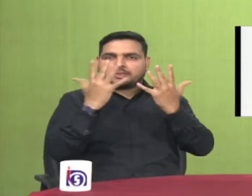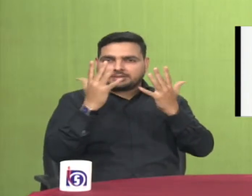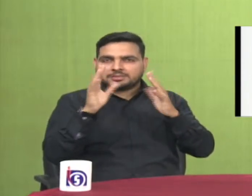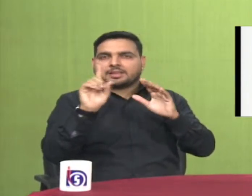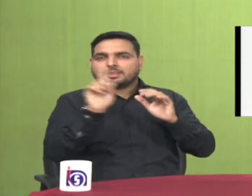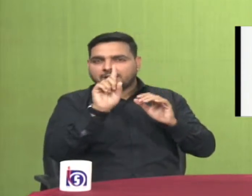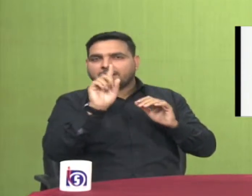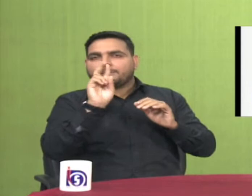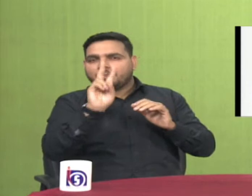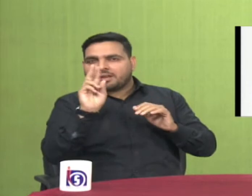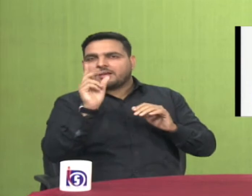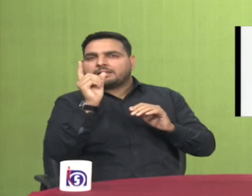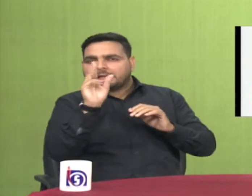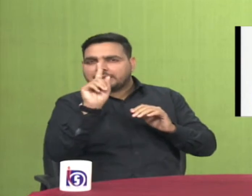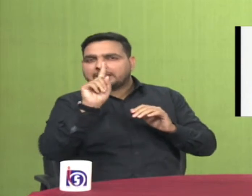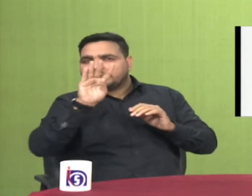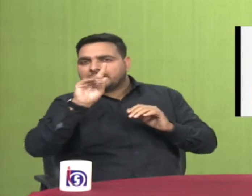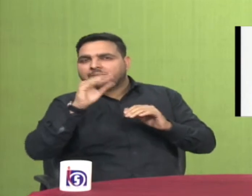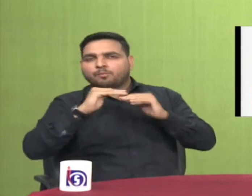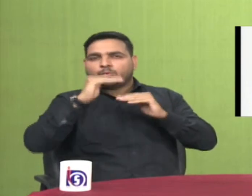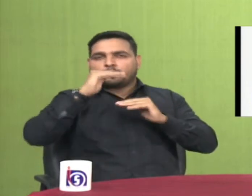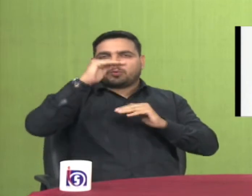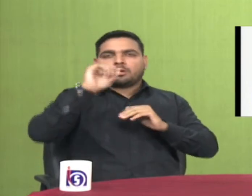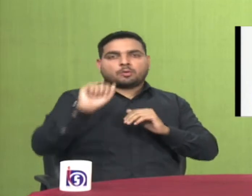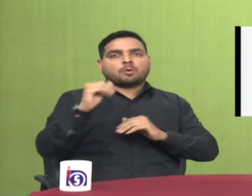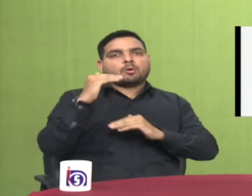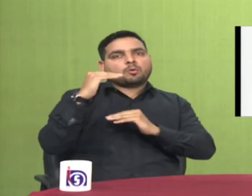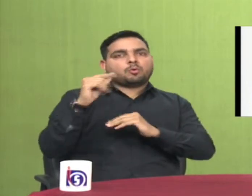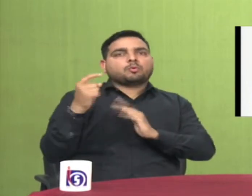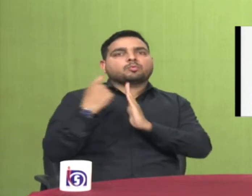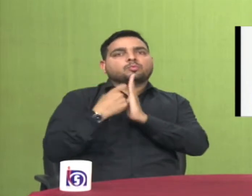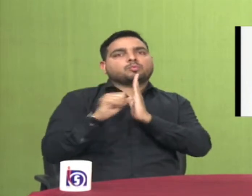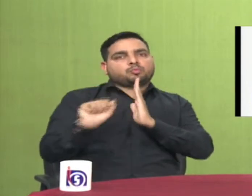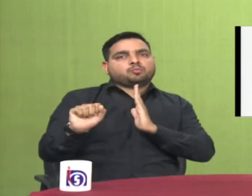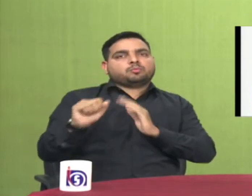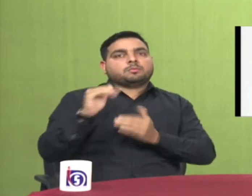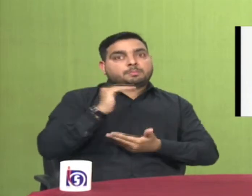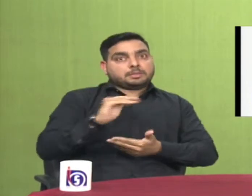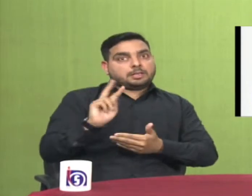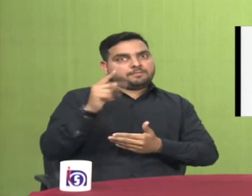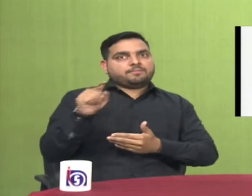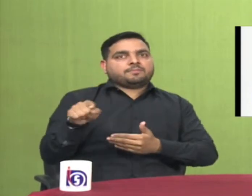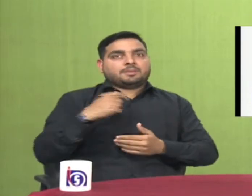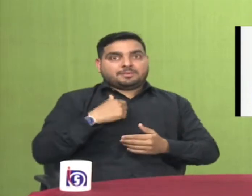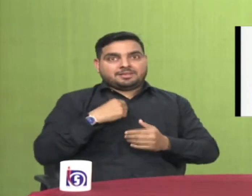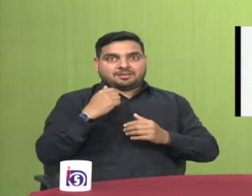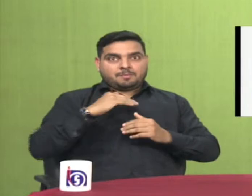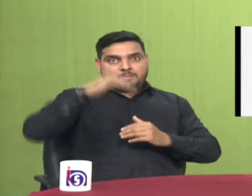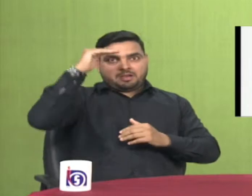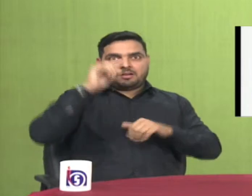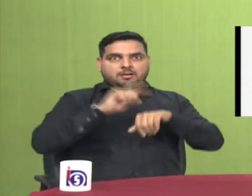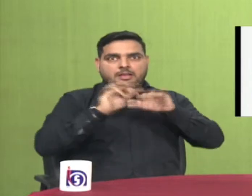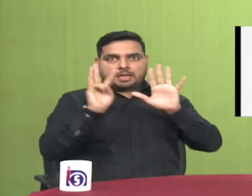more because they need rest. And this is good for their